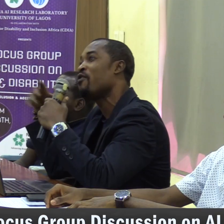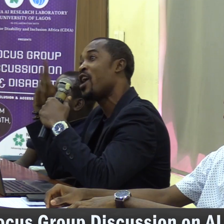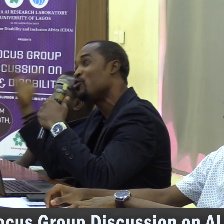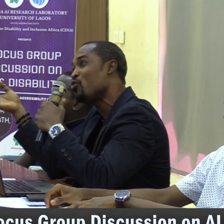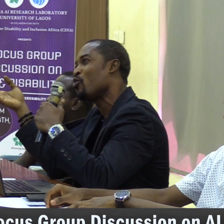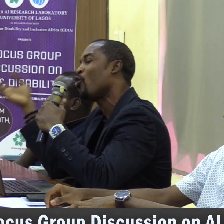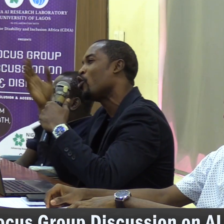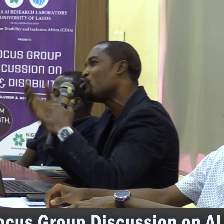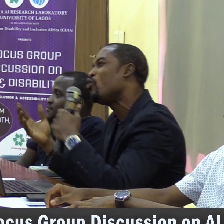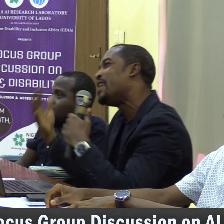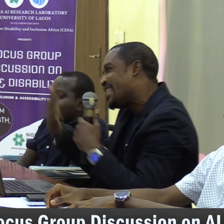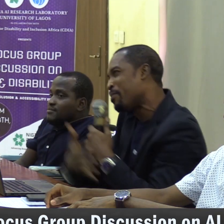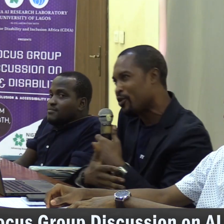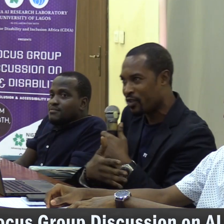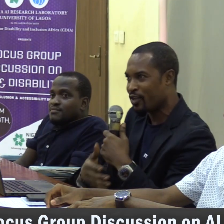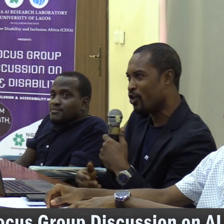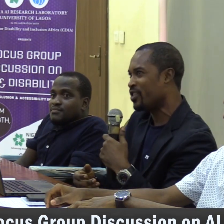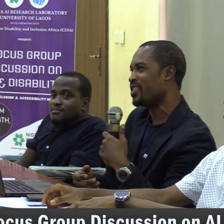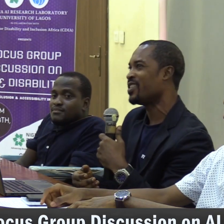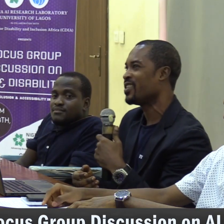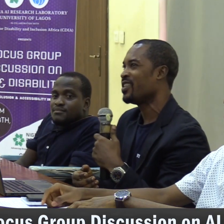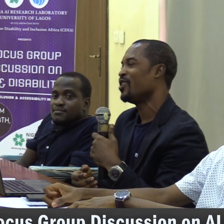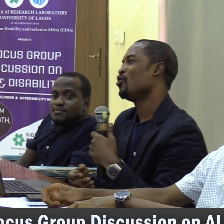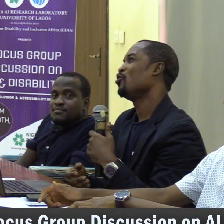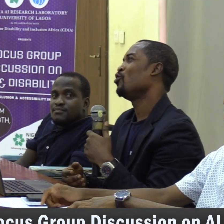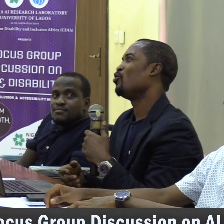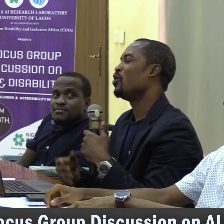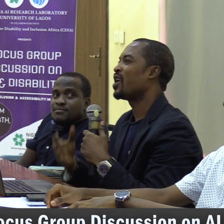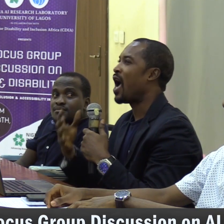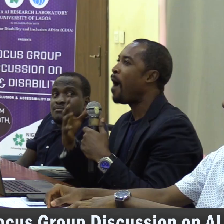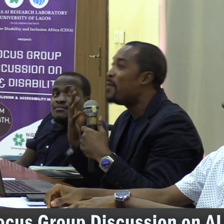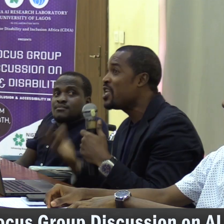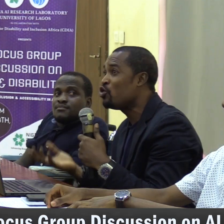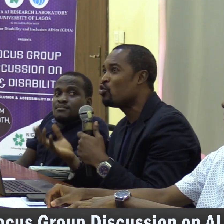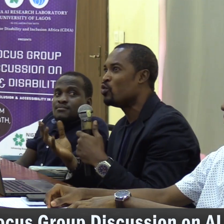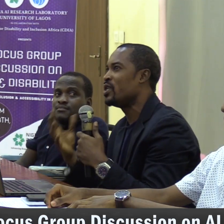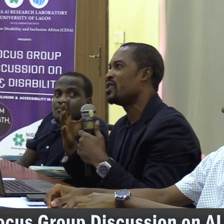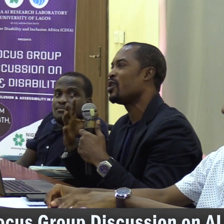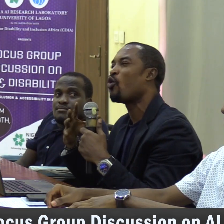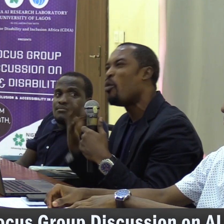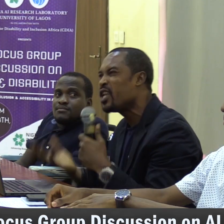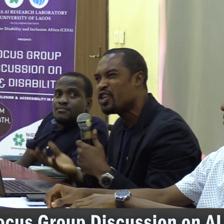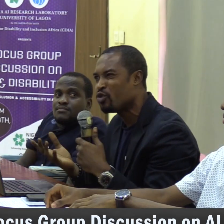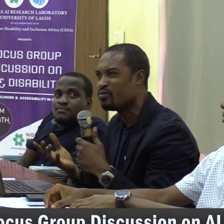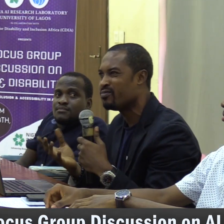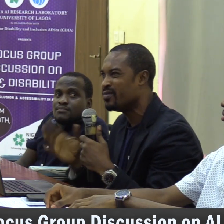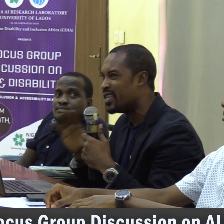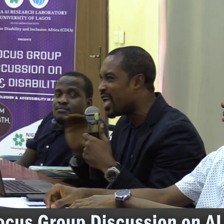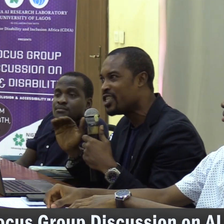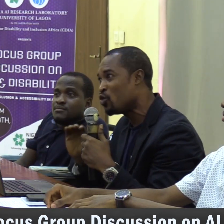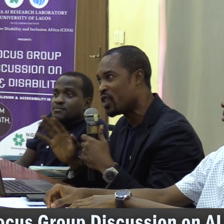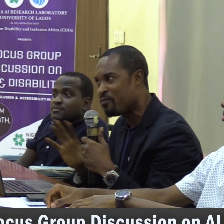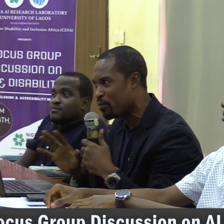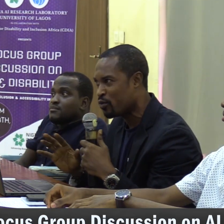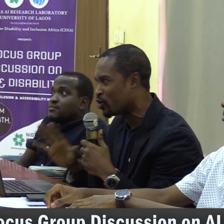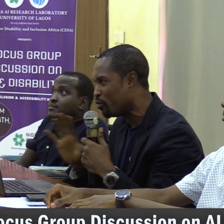go, whatever I do, connect to it back to technology. Our main issue is communication.